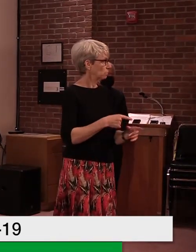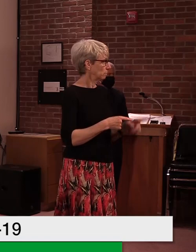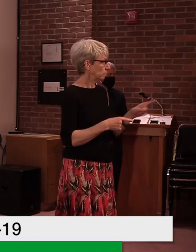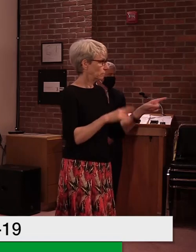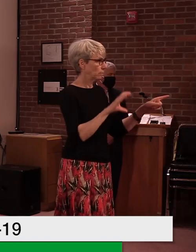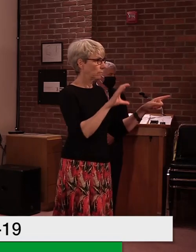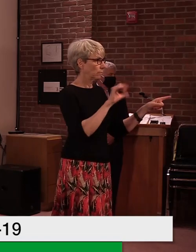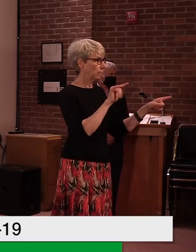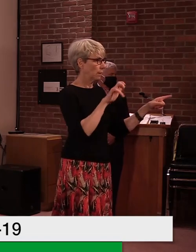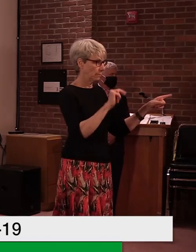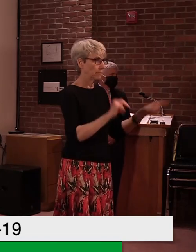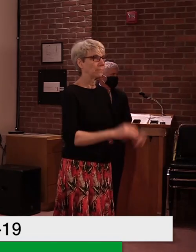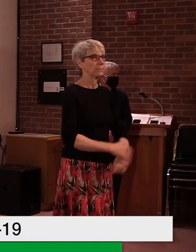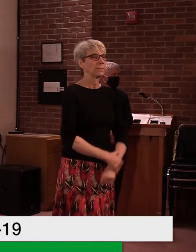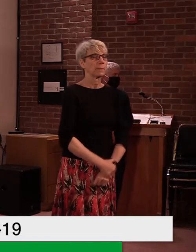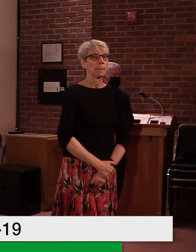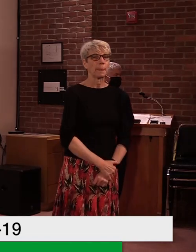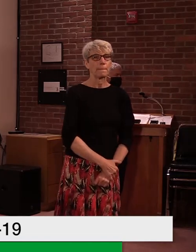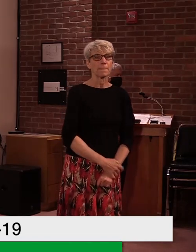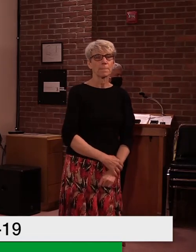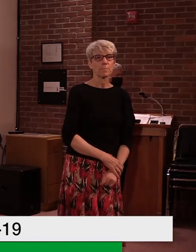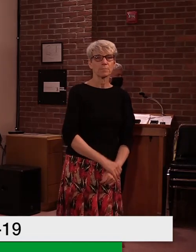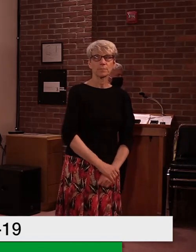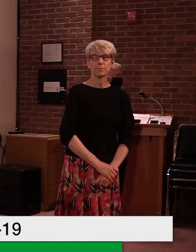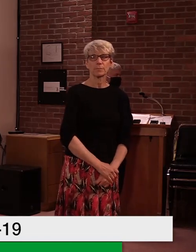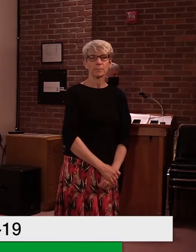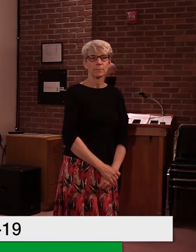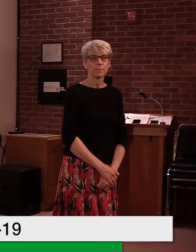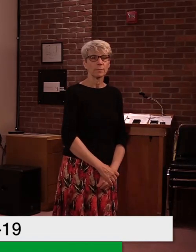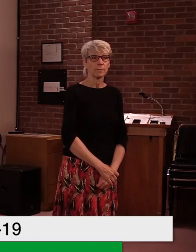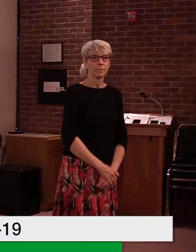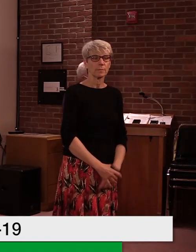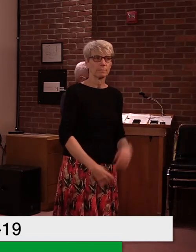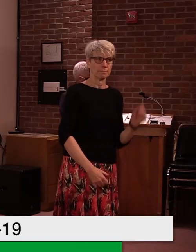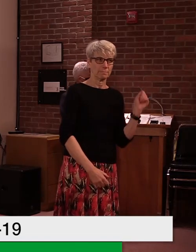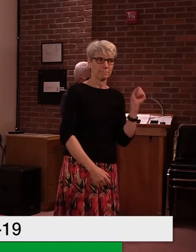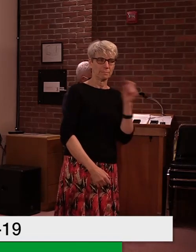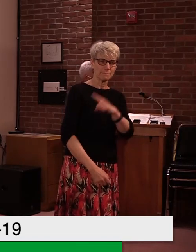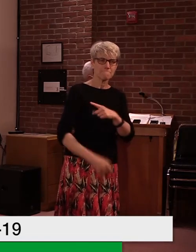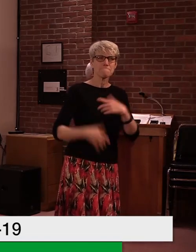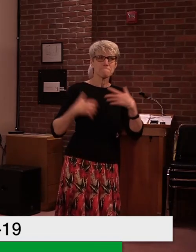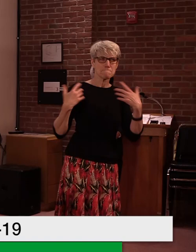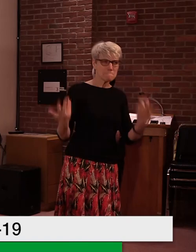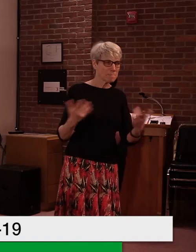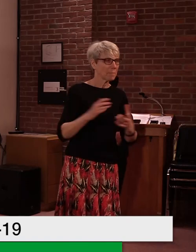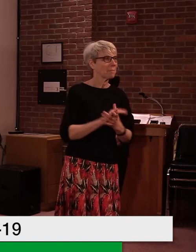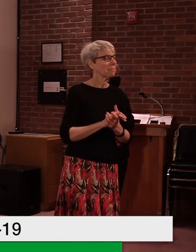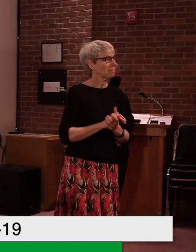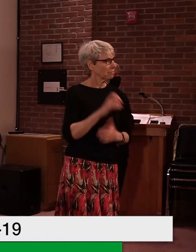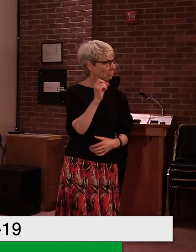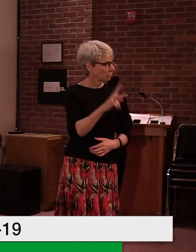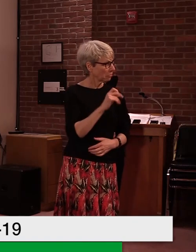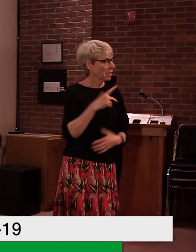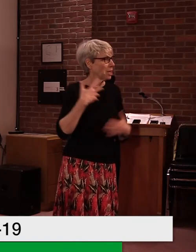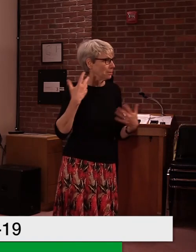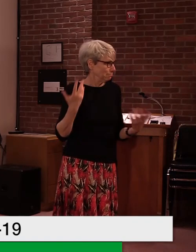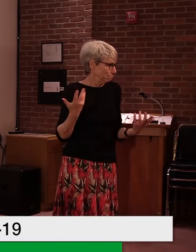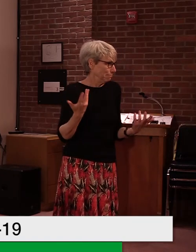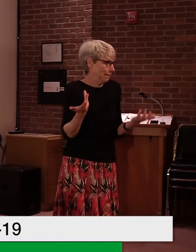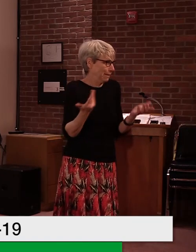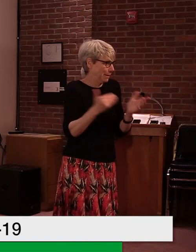Calvin? Thank you. So, Governor, I guess I kind of have to bounce the question back to you. So, compliance,